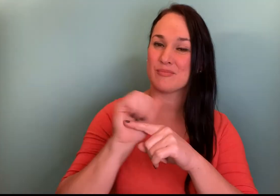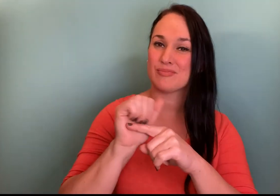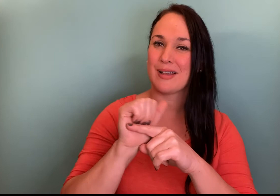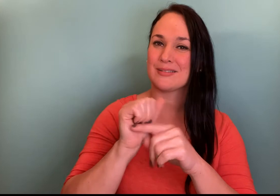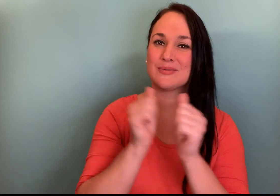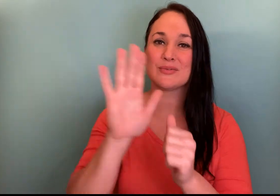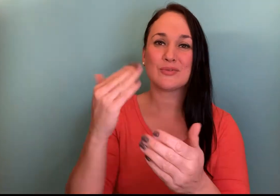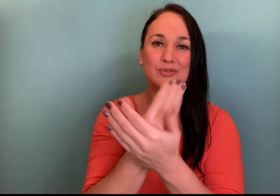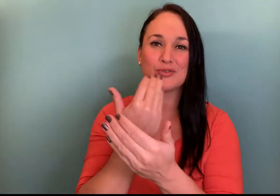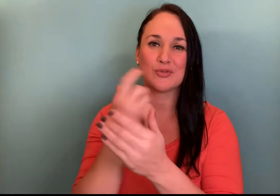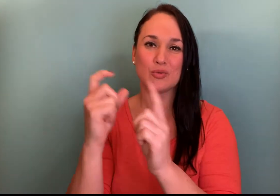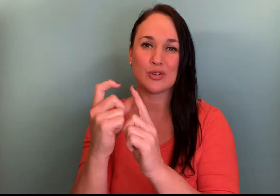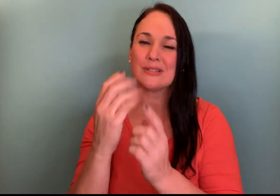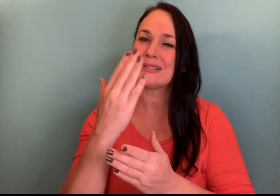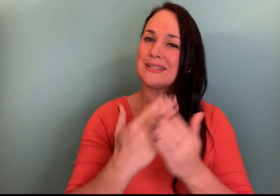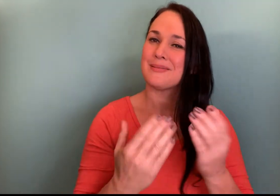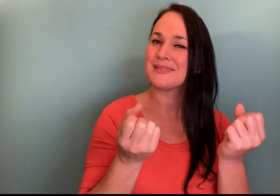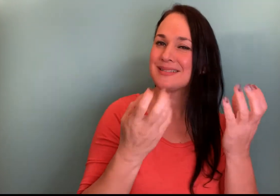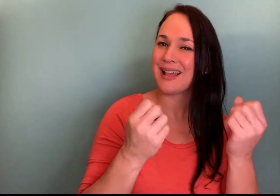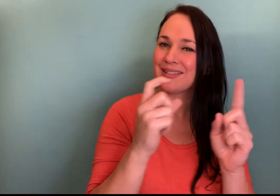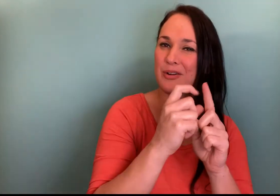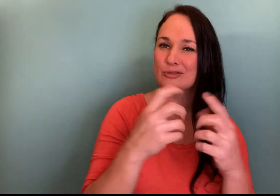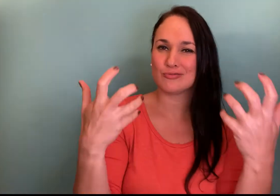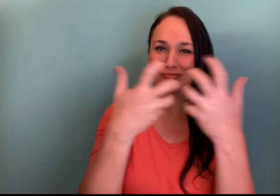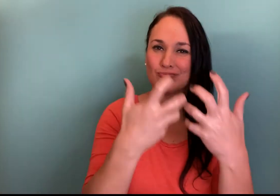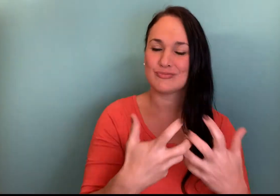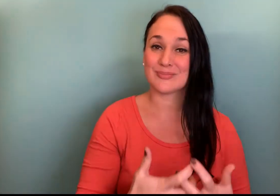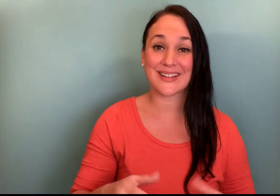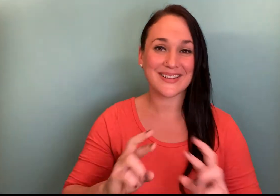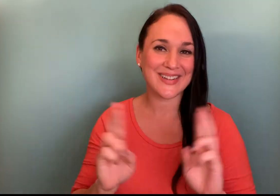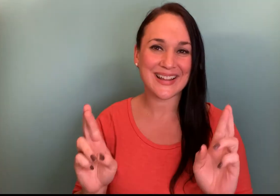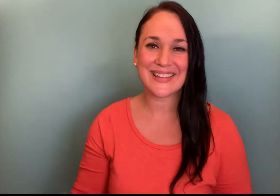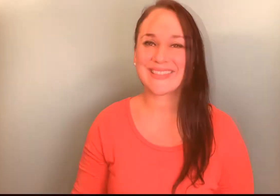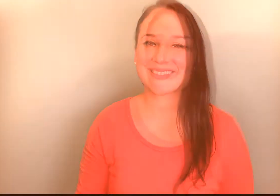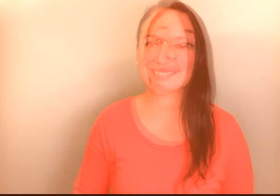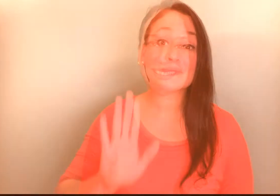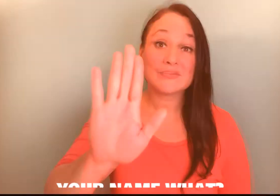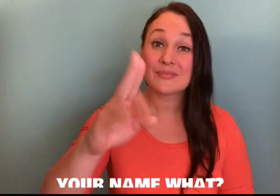new words. Some will be signed words that will go with your nouns. Your name what?